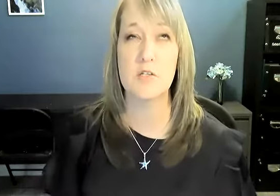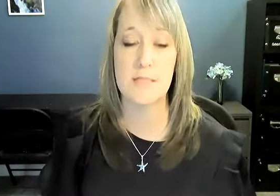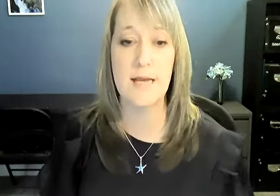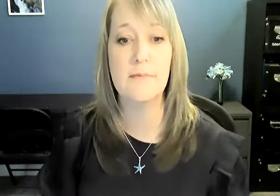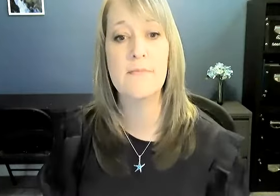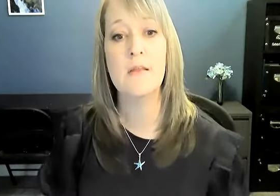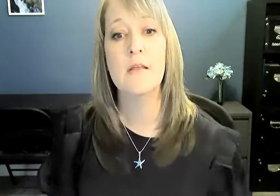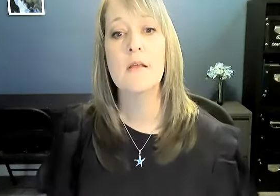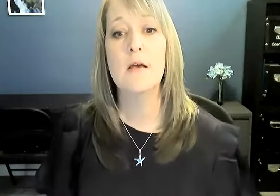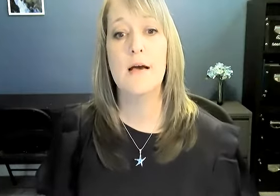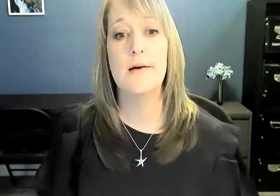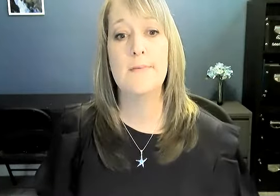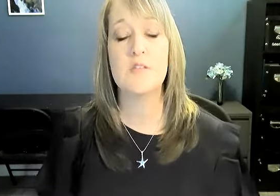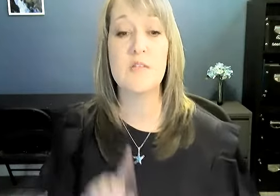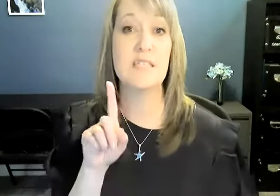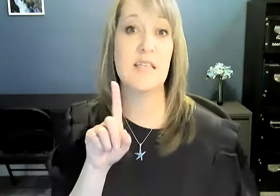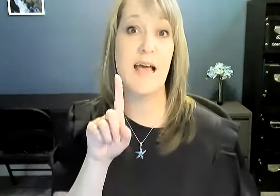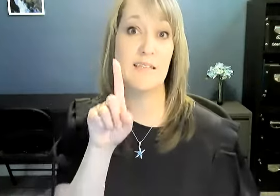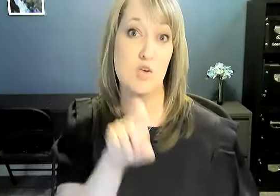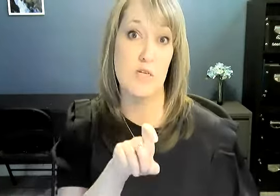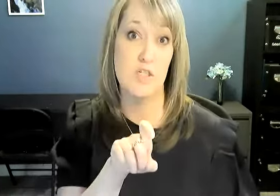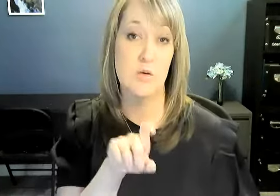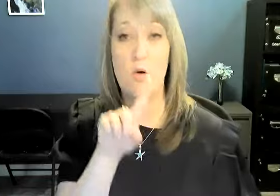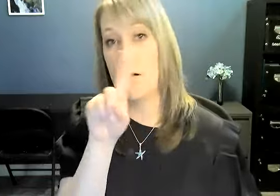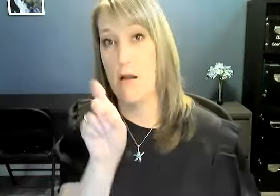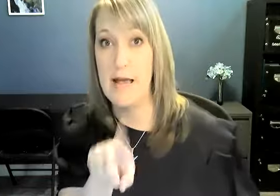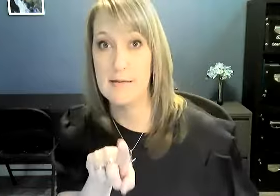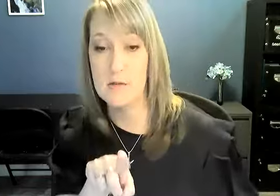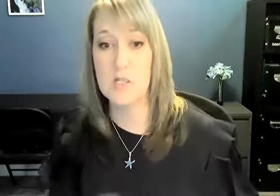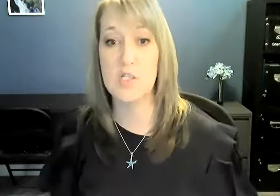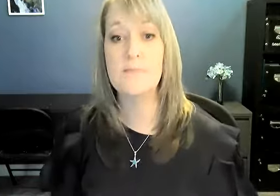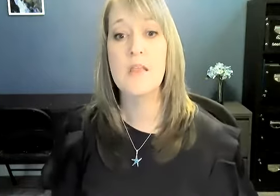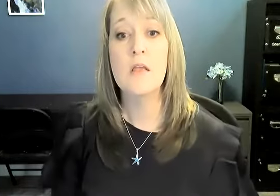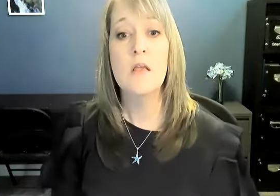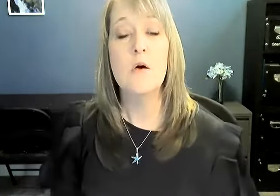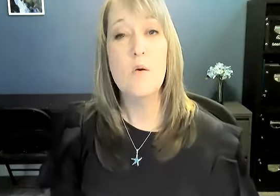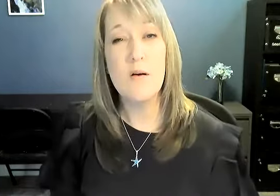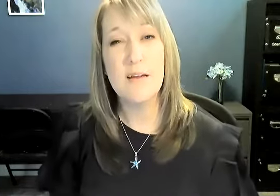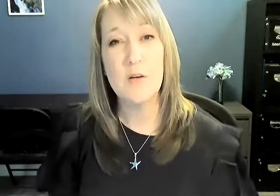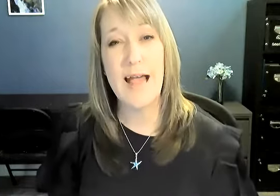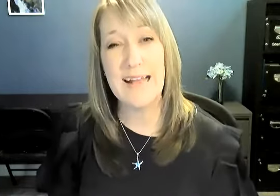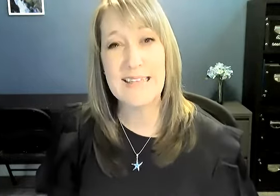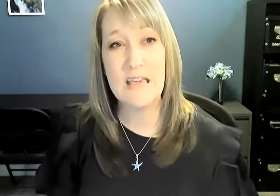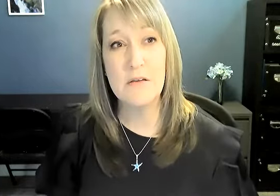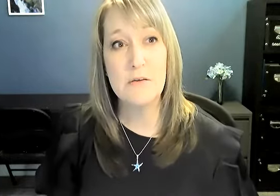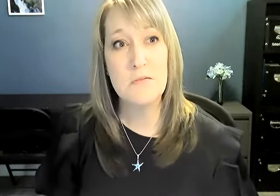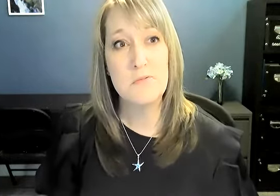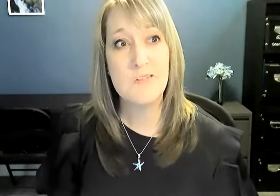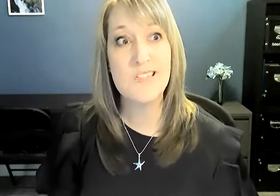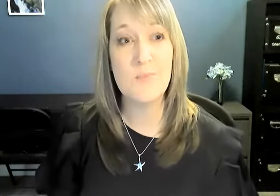sign. So this is ask a question or ask a question. Or if you're asking something,